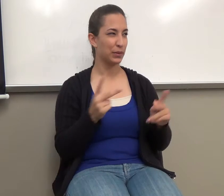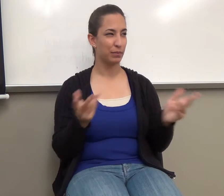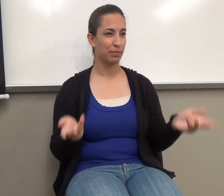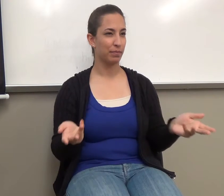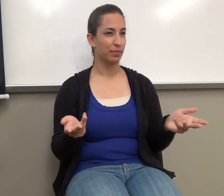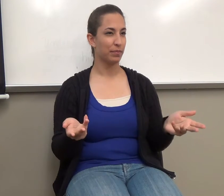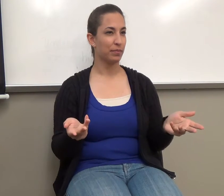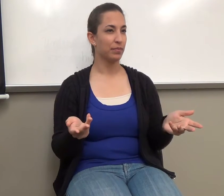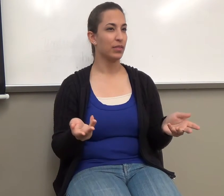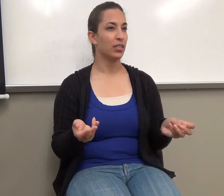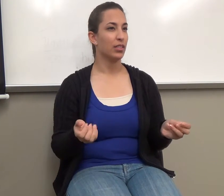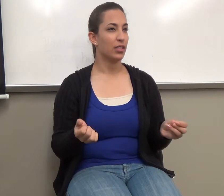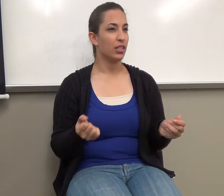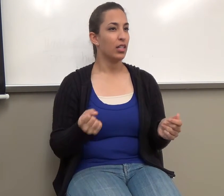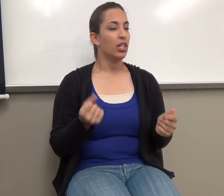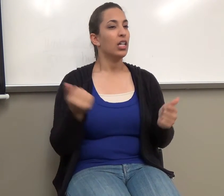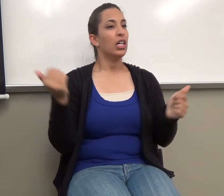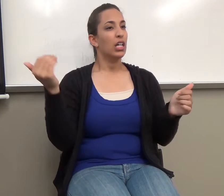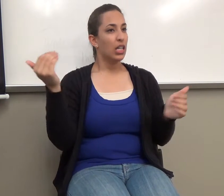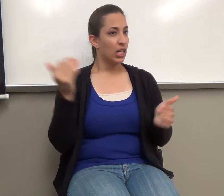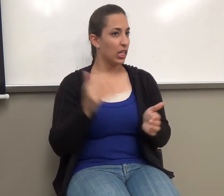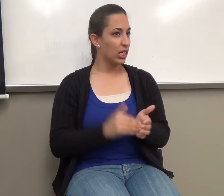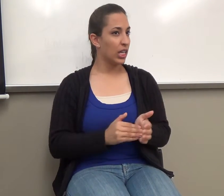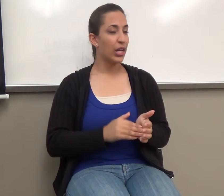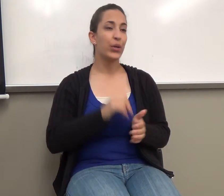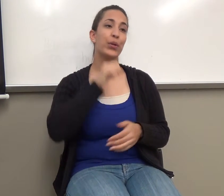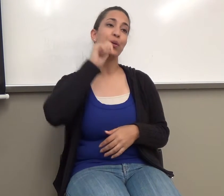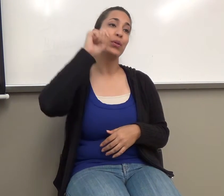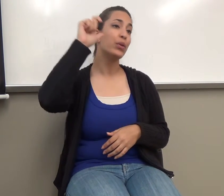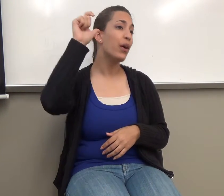And again, you don't have to use these,